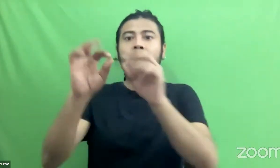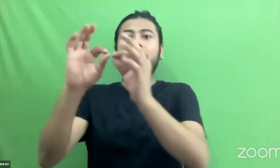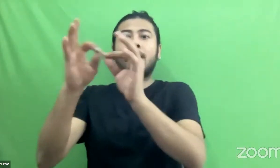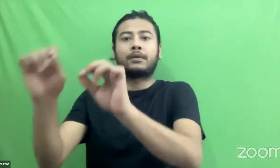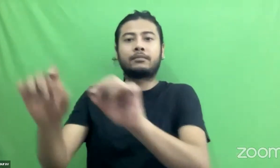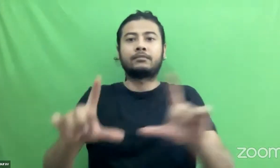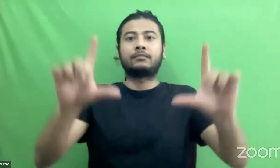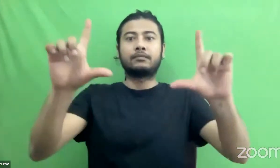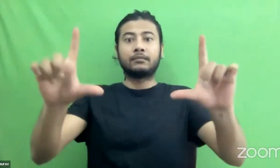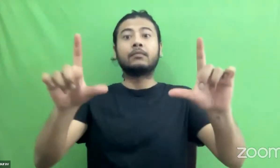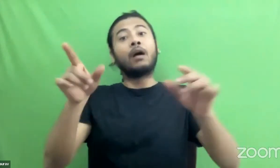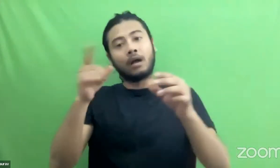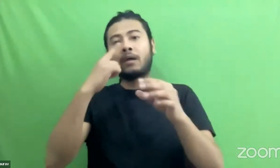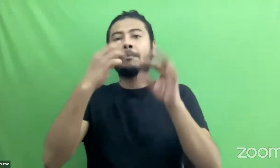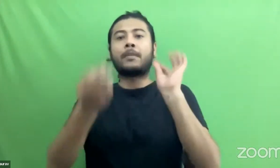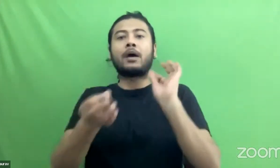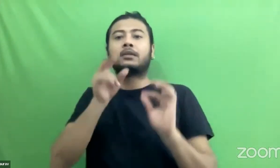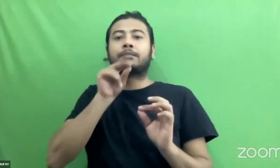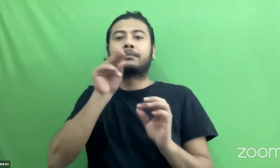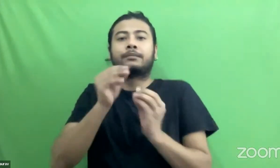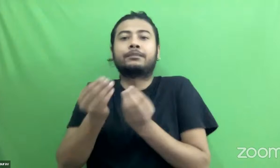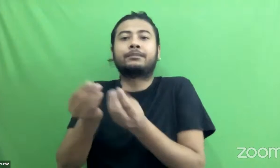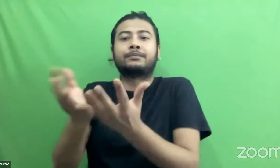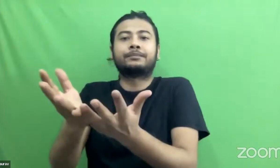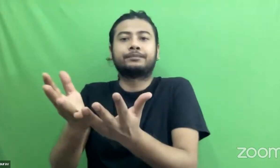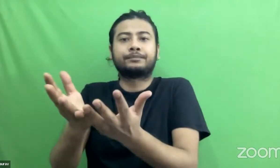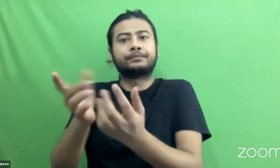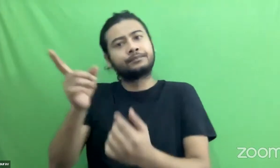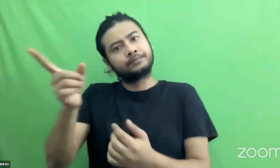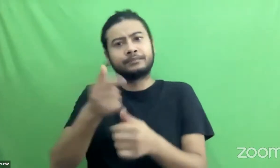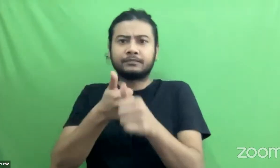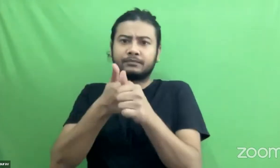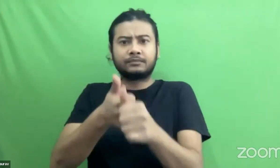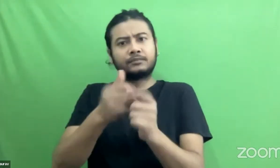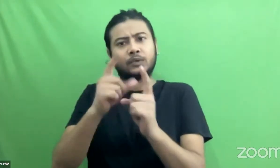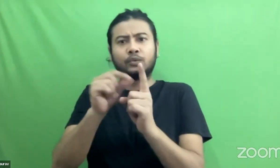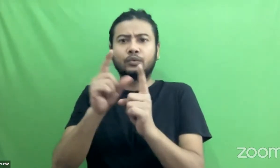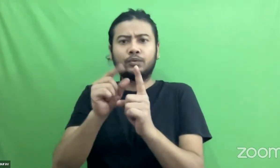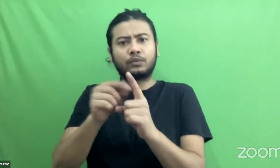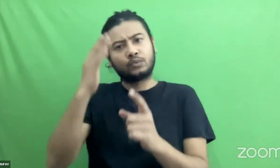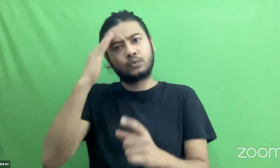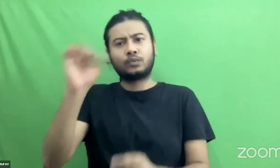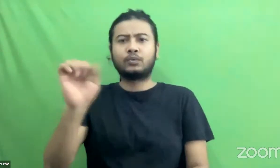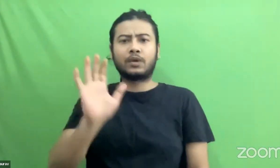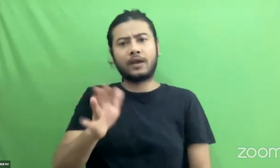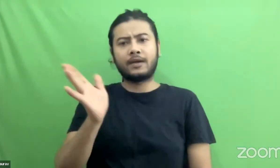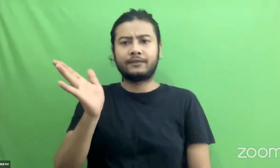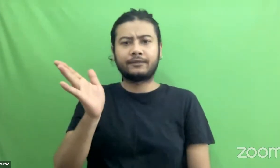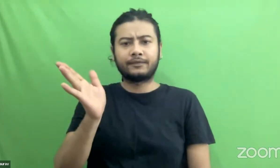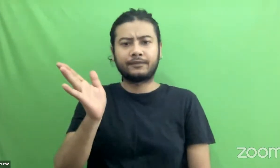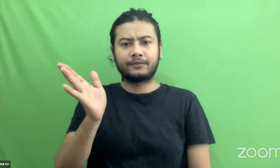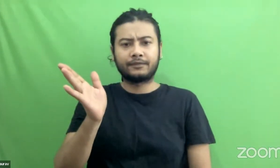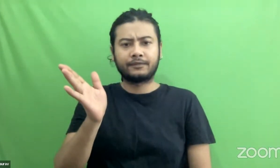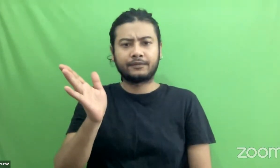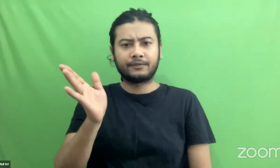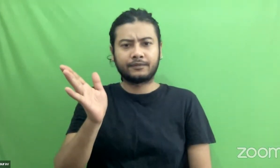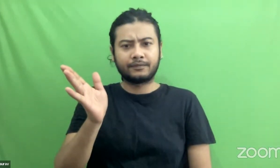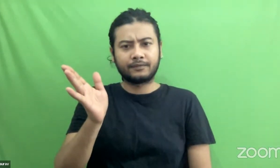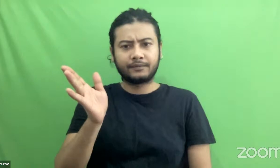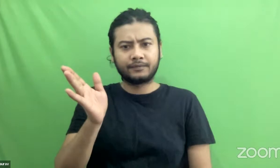So while PPTs are shown, like we can have a practice that we don't say anything. Yeah, I think that's even Saurav's offense. I think